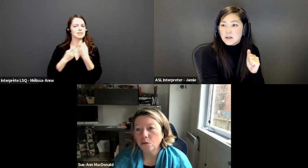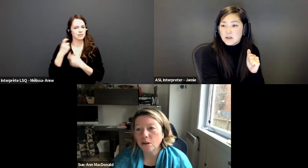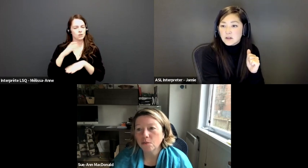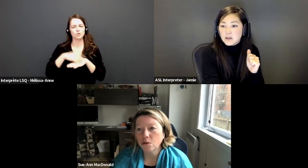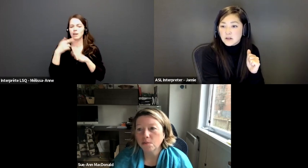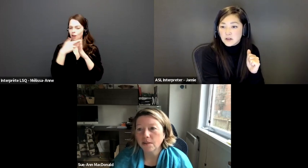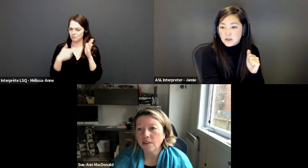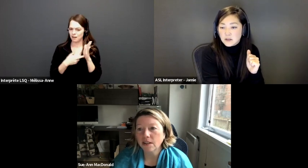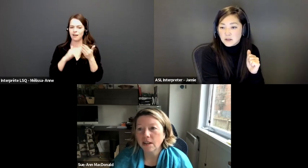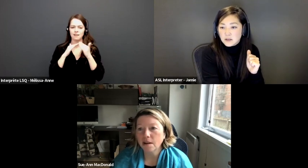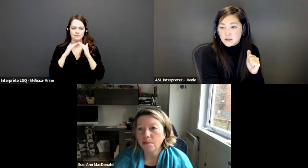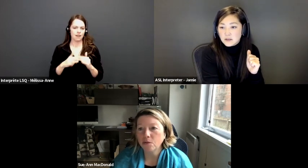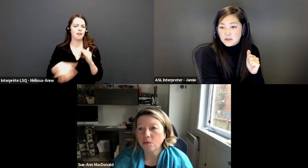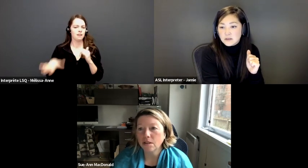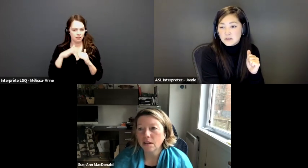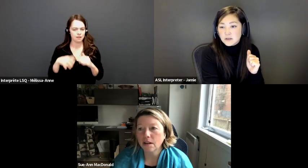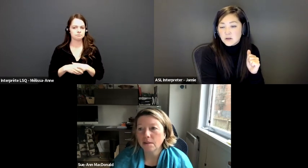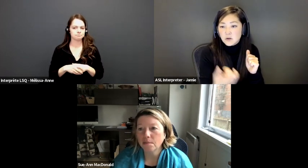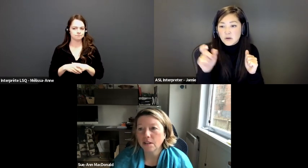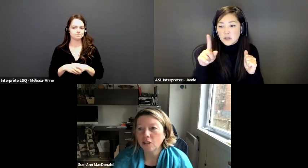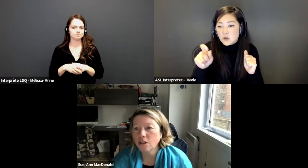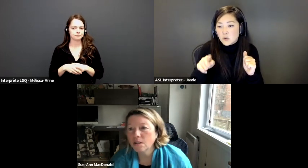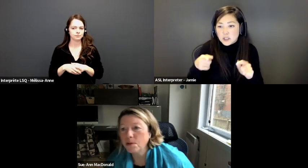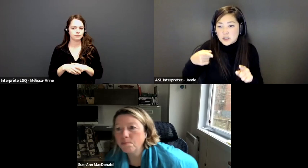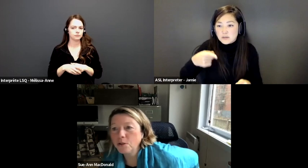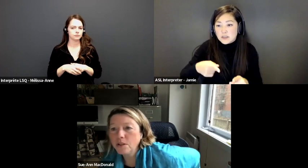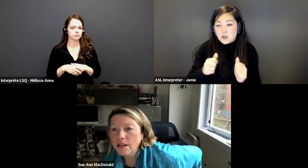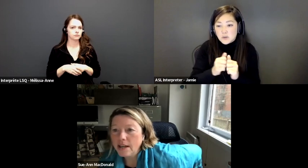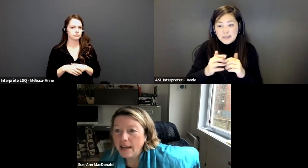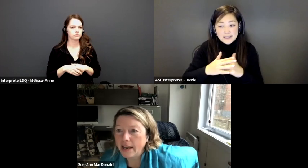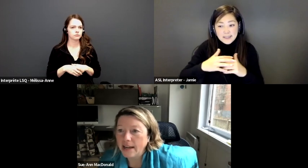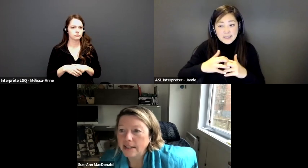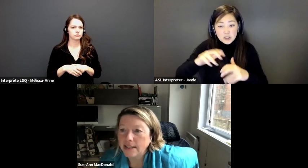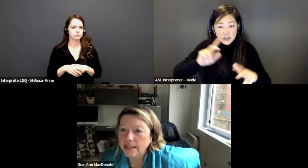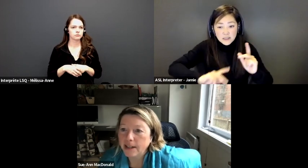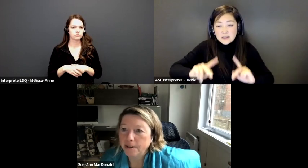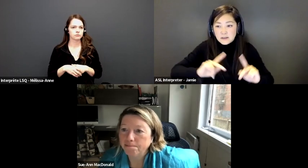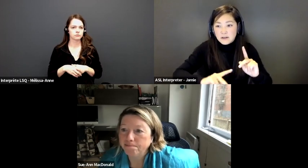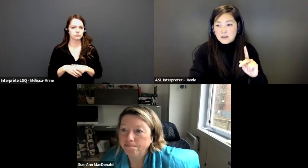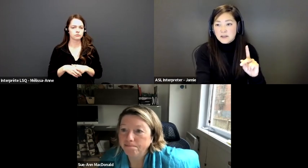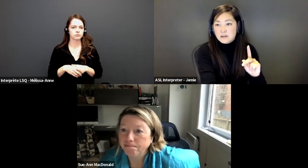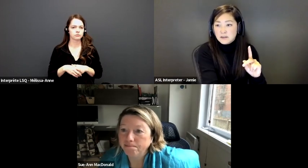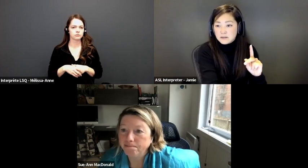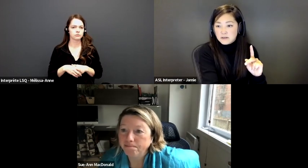There's also a question more specifically about Indigenous people, and